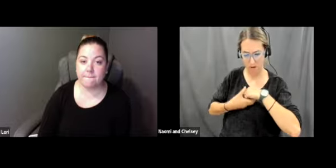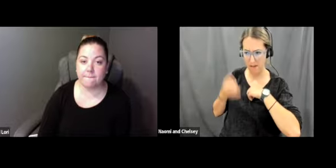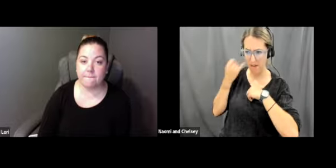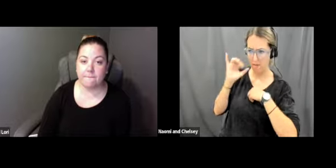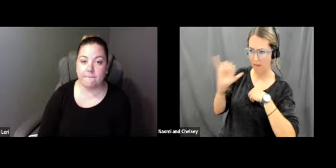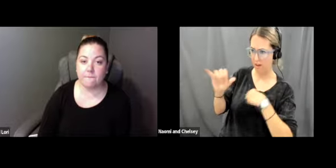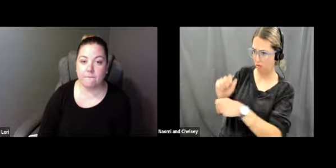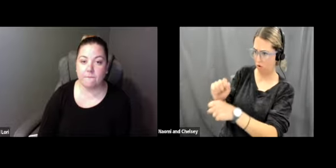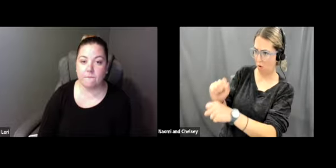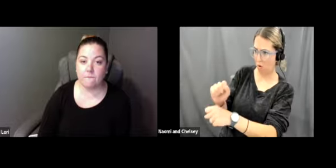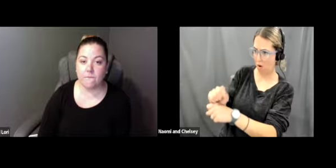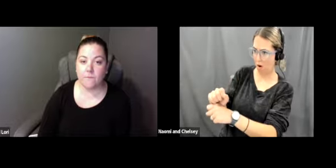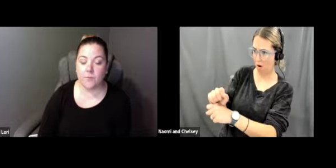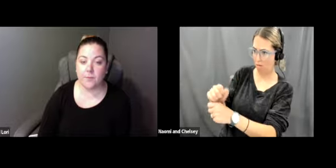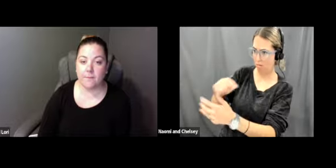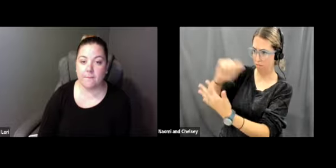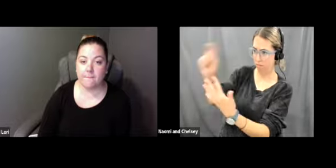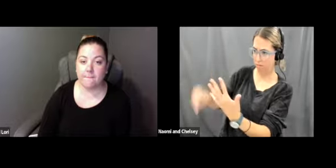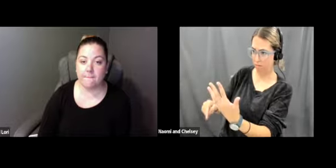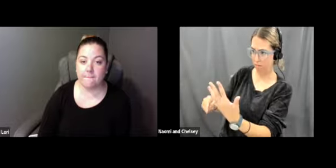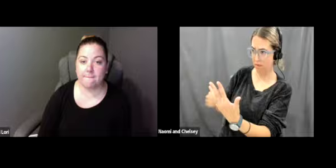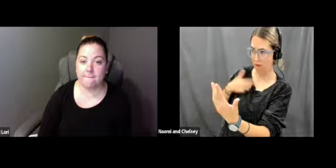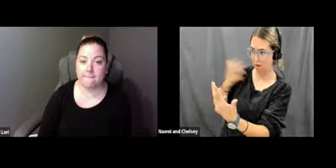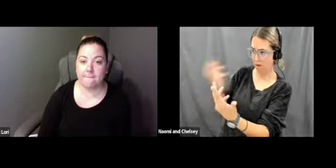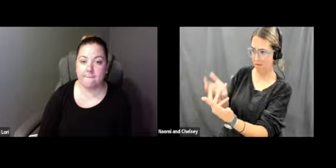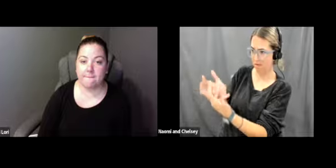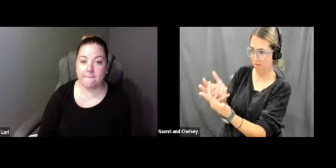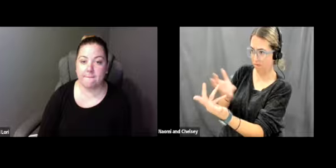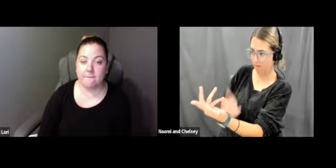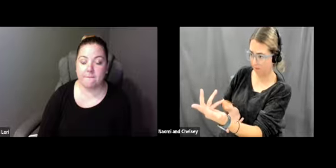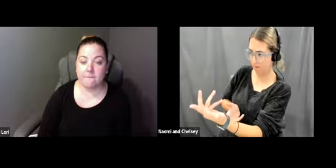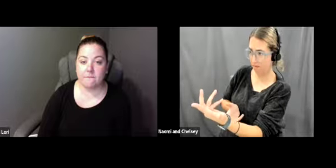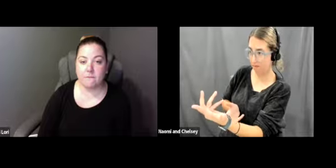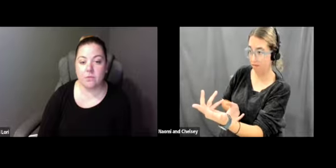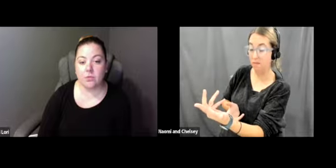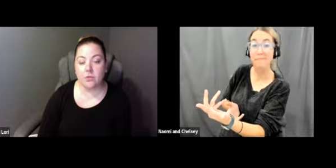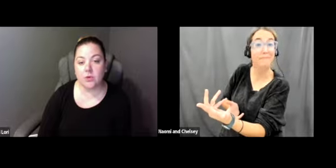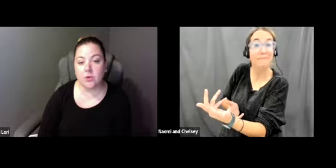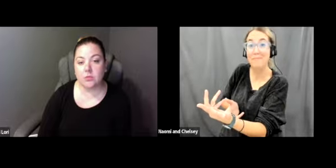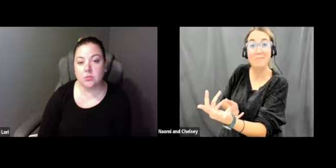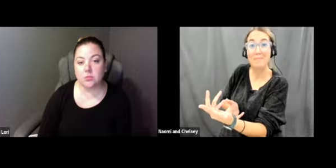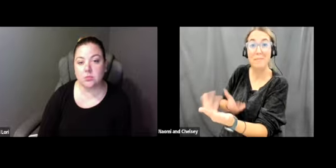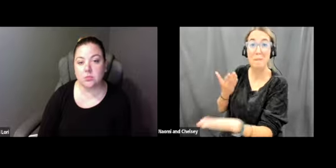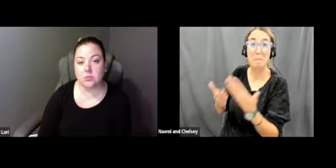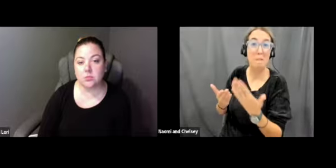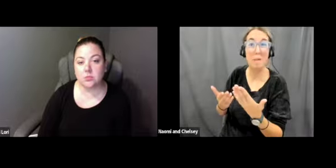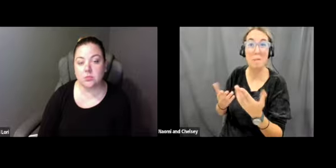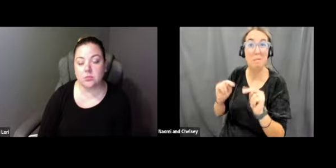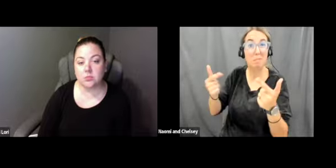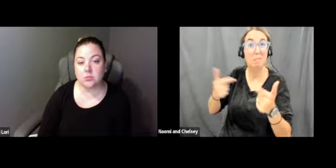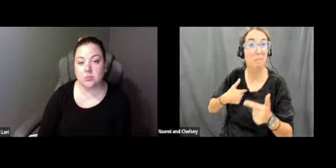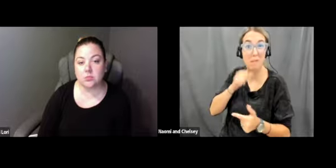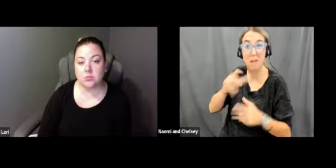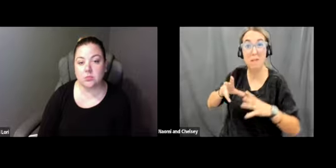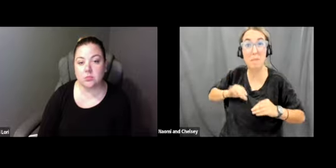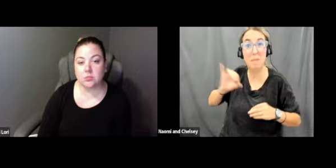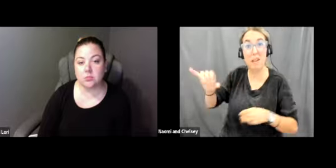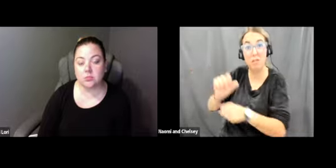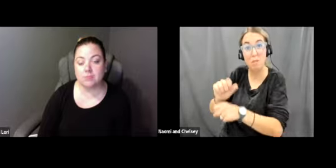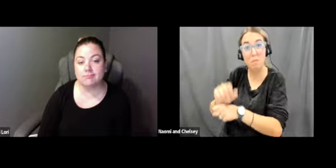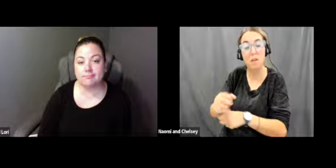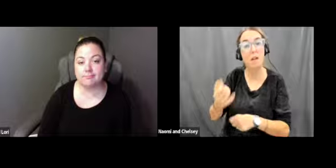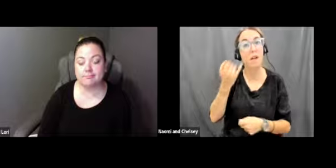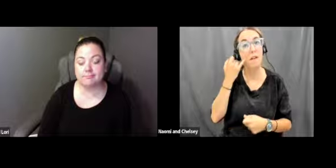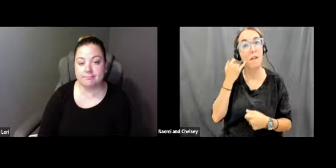and representing maybe someone who's the complete opposite of me, maybe a gay,